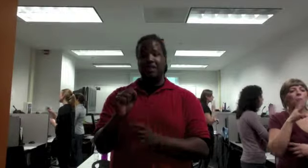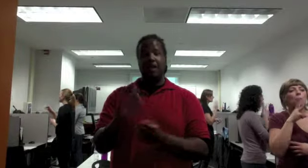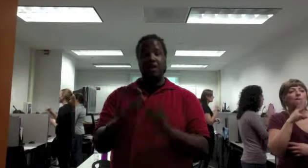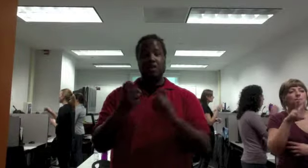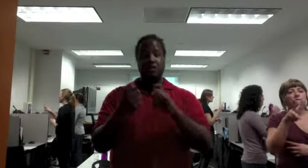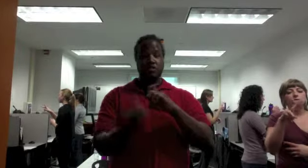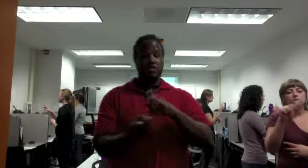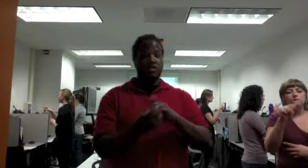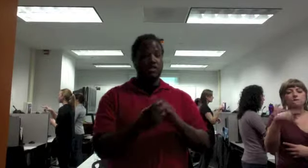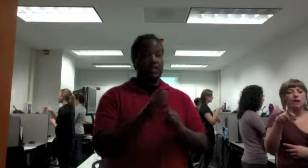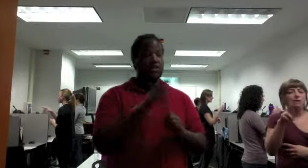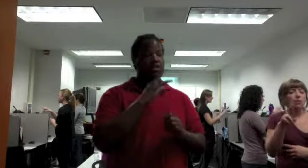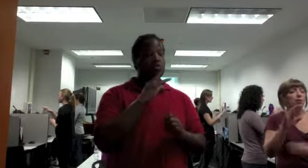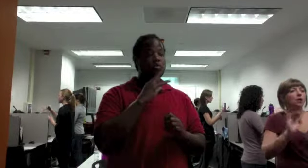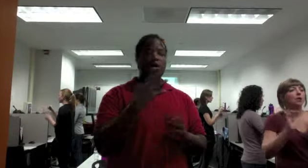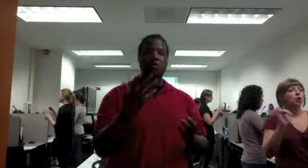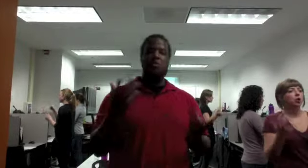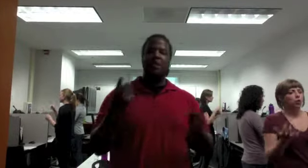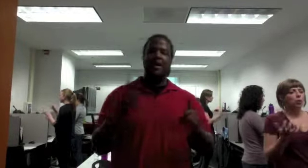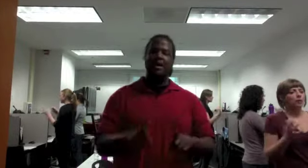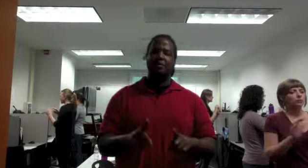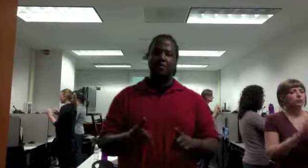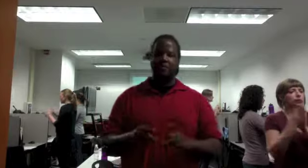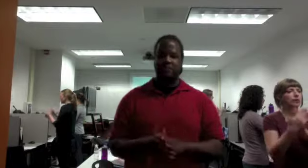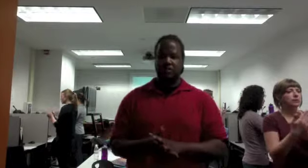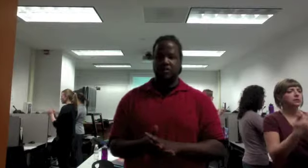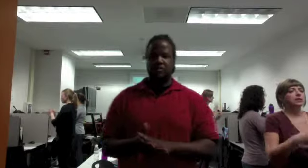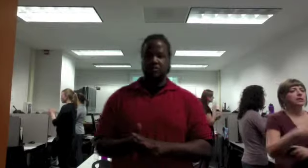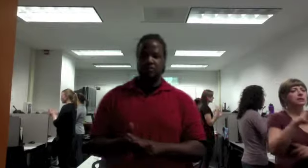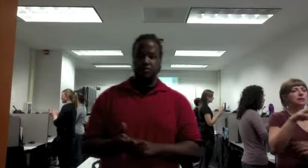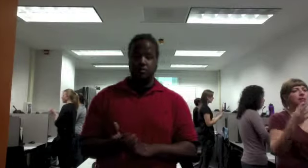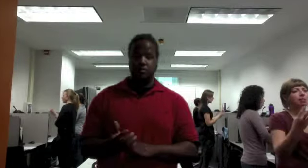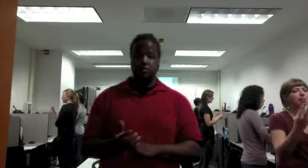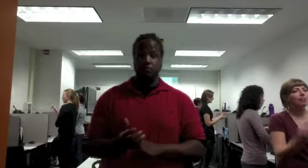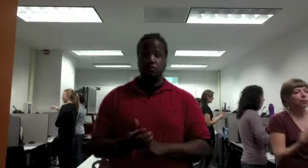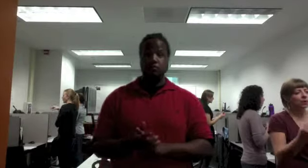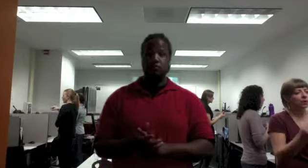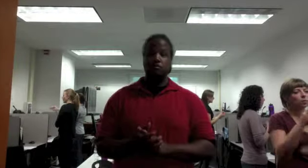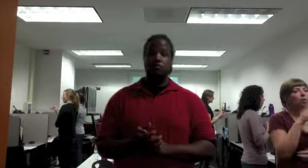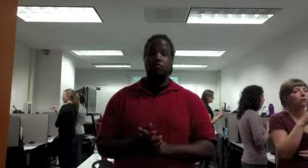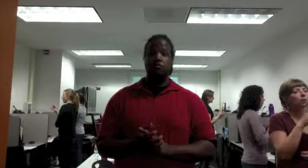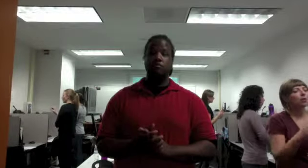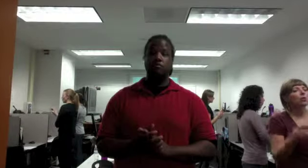like water vapor, and you try to turn that into water as liquid form, what do you have to do with that water, or that water vapor?